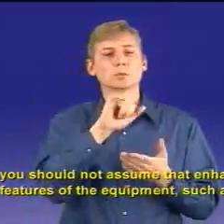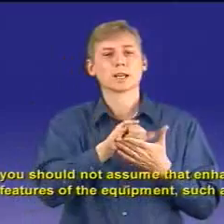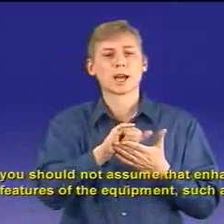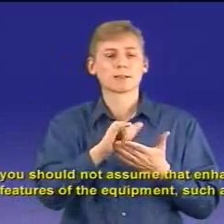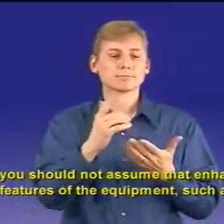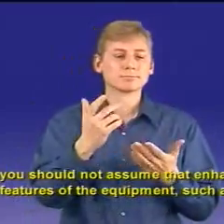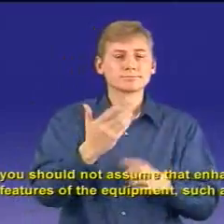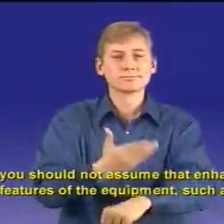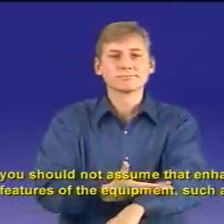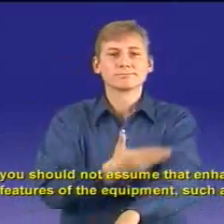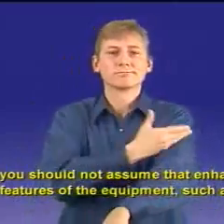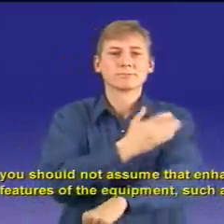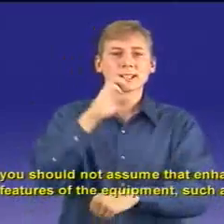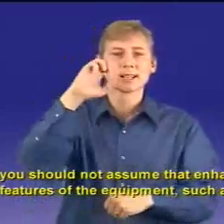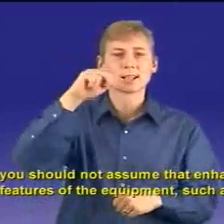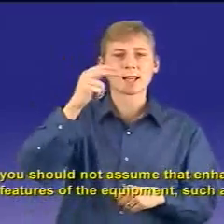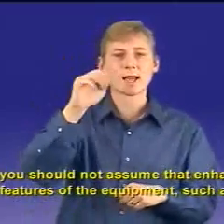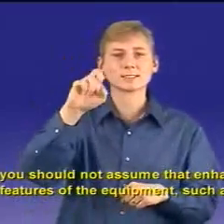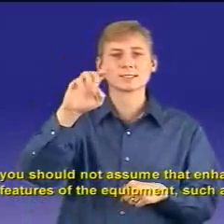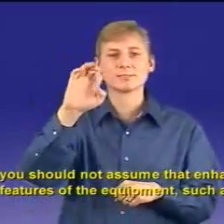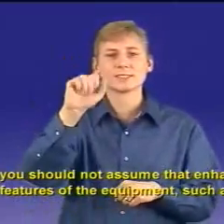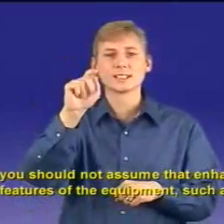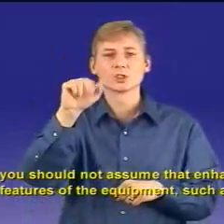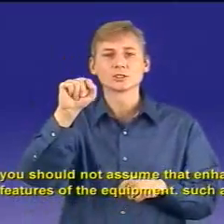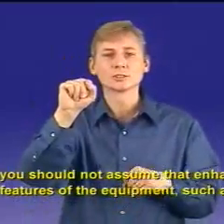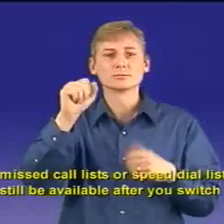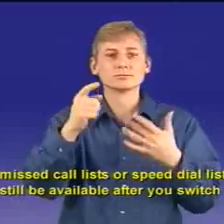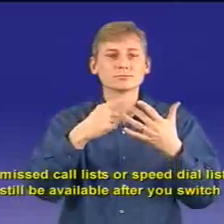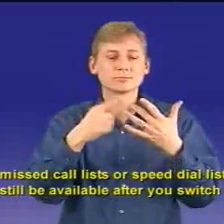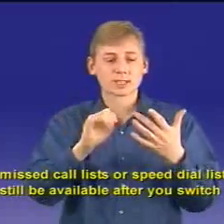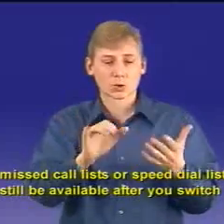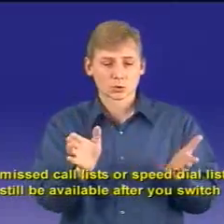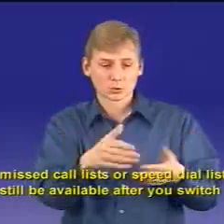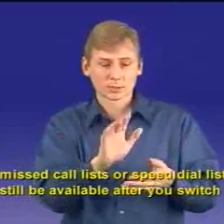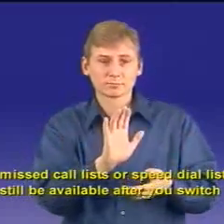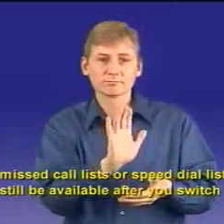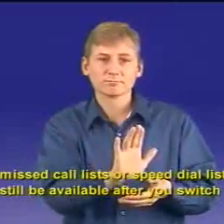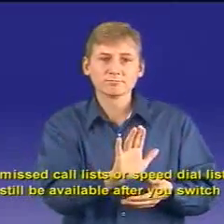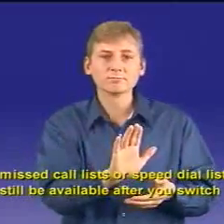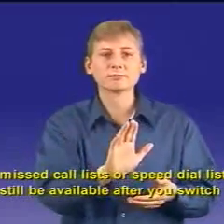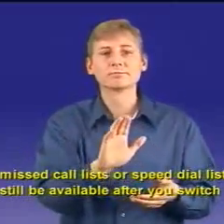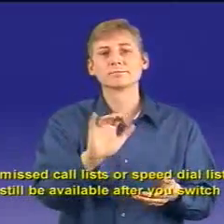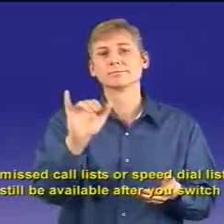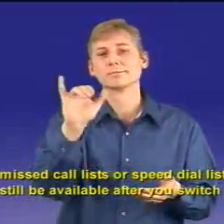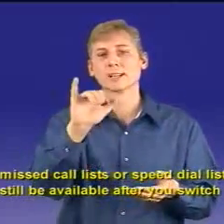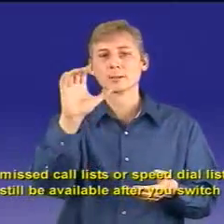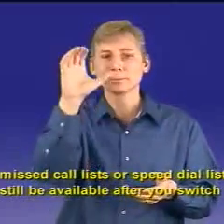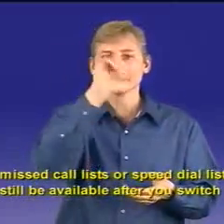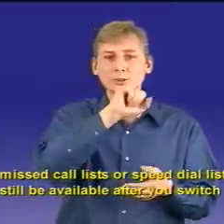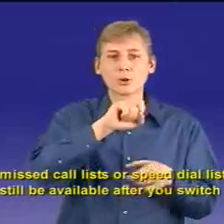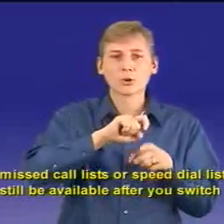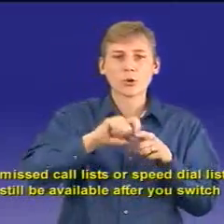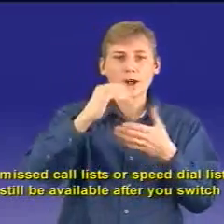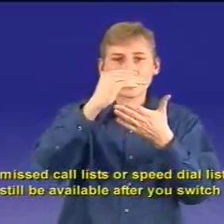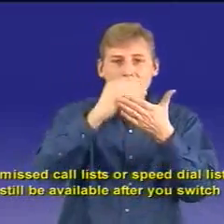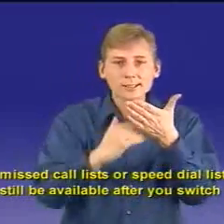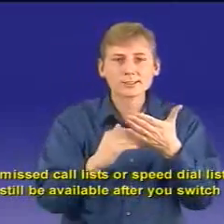assume that enhanced features of the equipment, such as missed call lists or speed